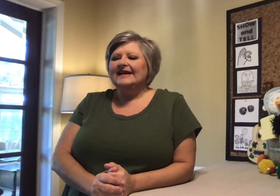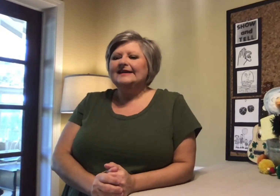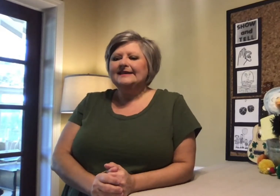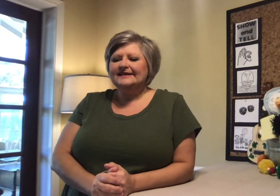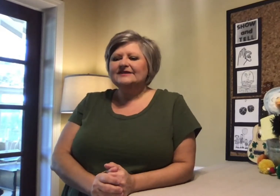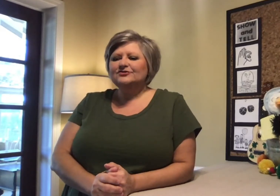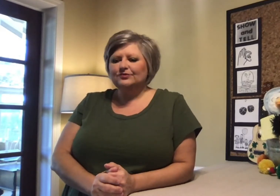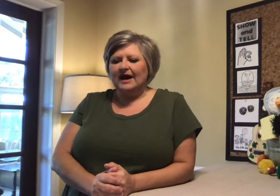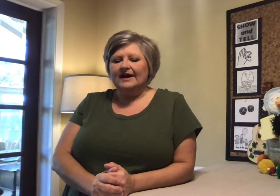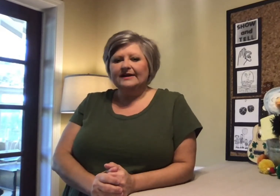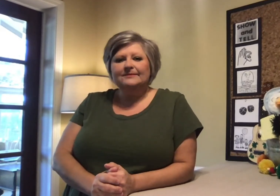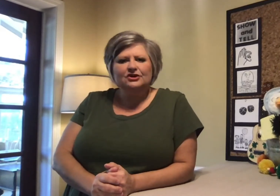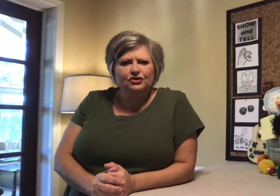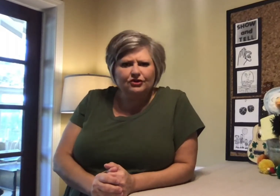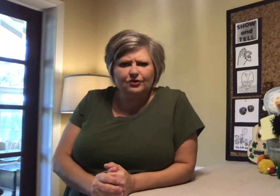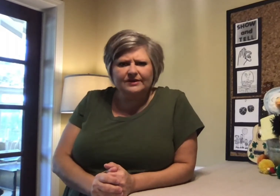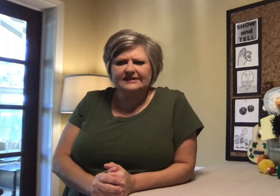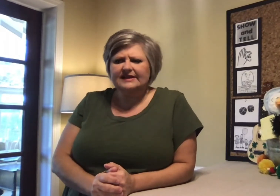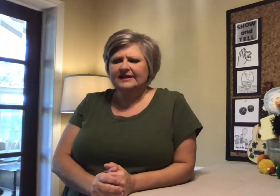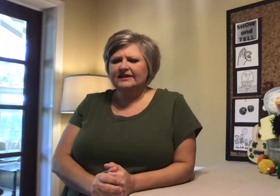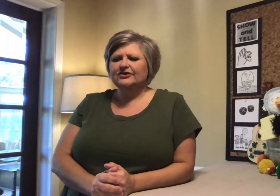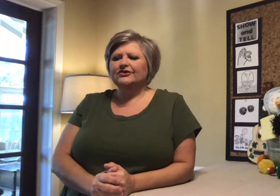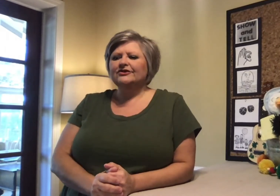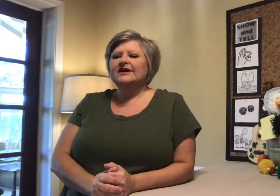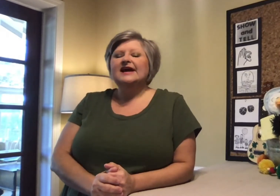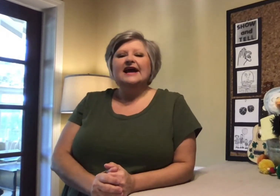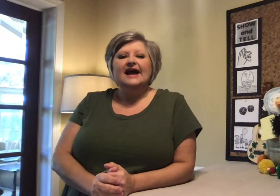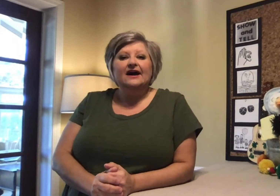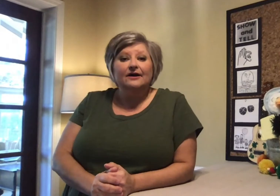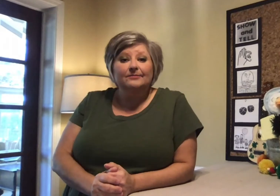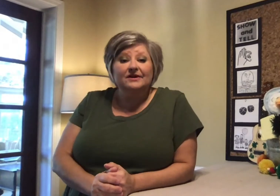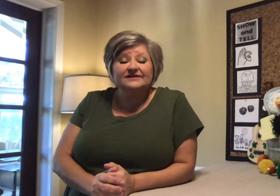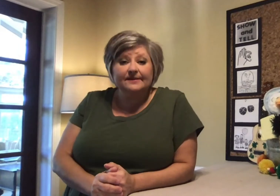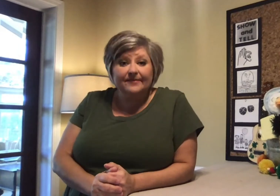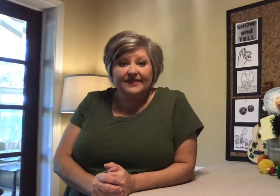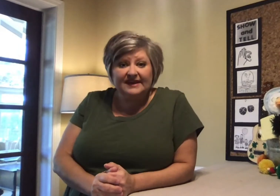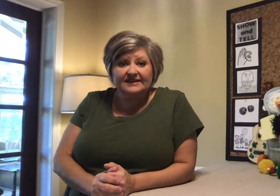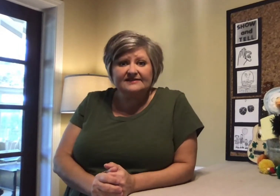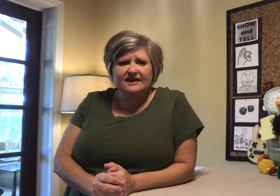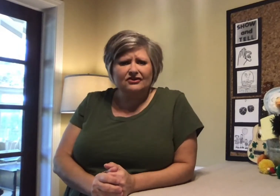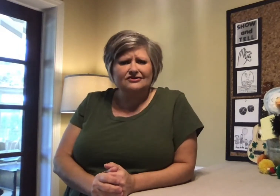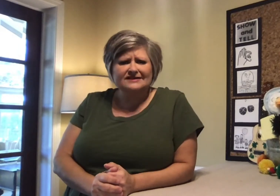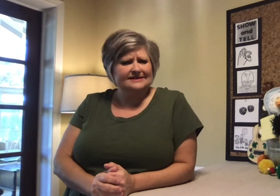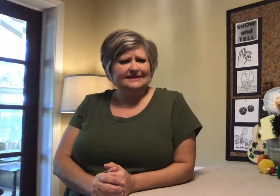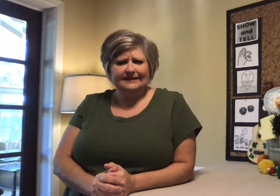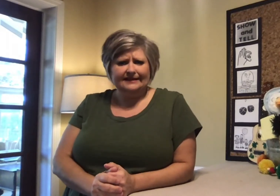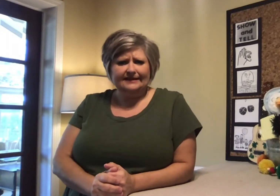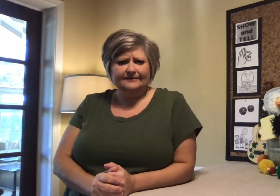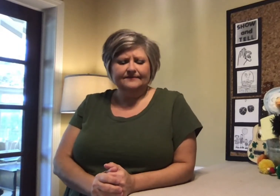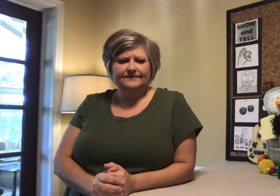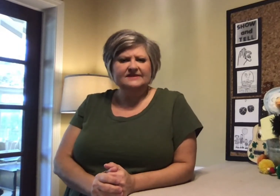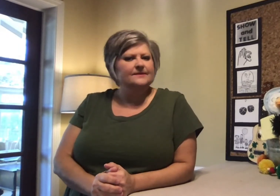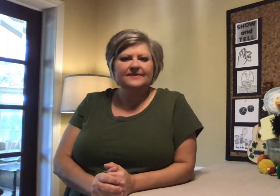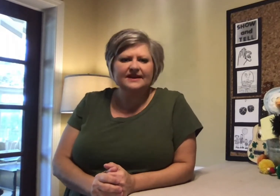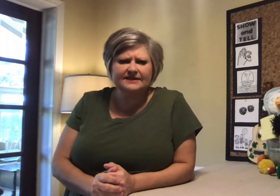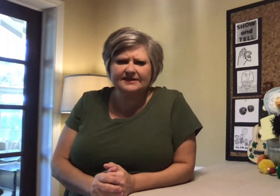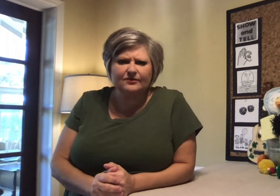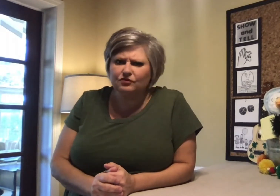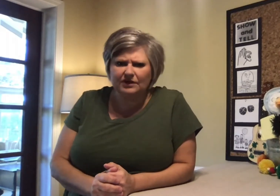In this rhyme, you're going to hear some things that are silly, some things that